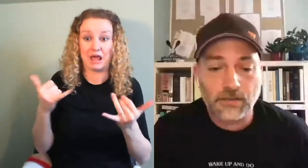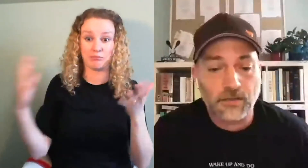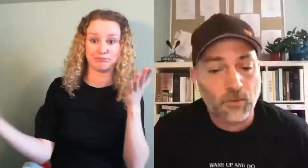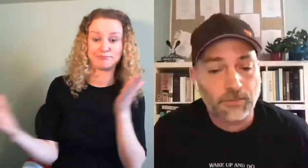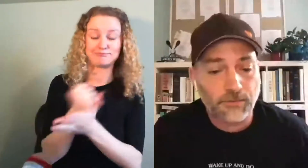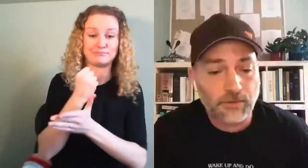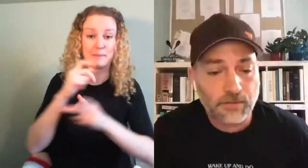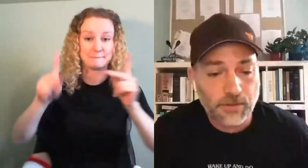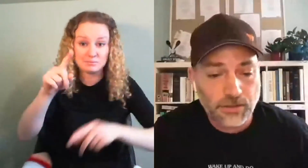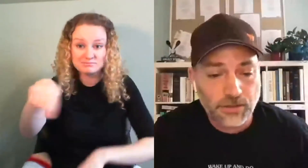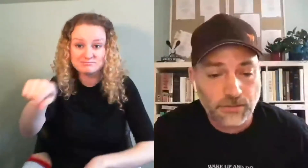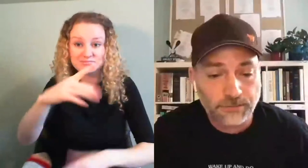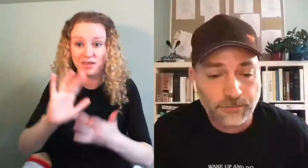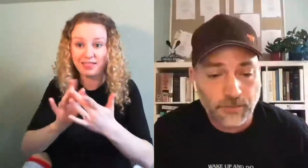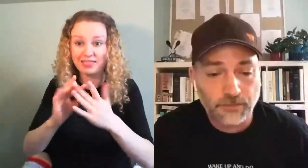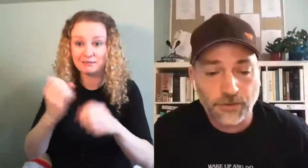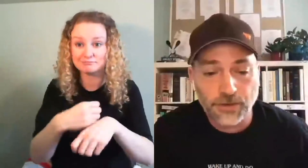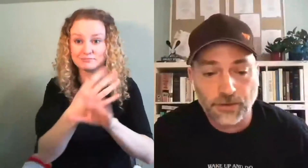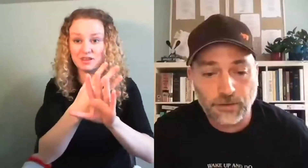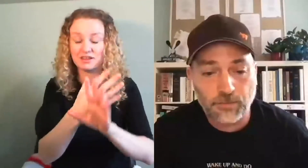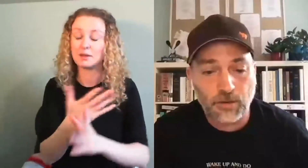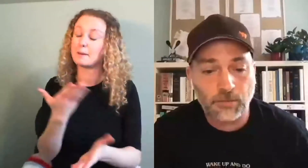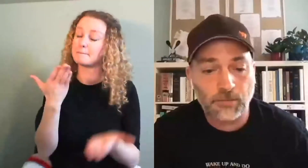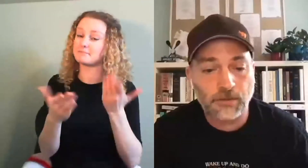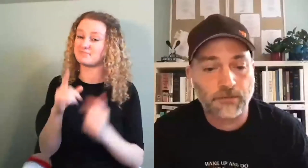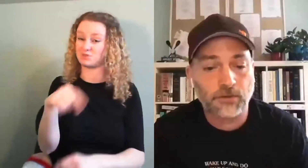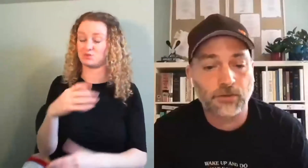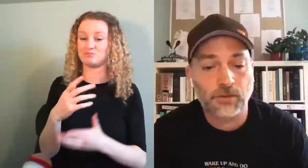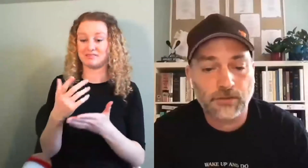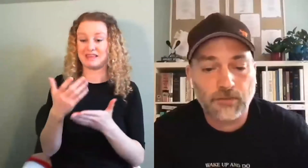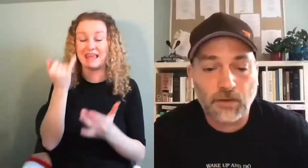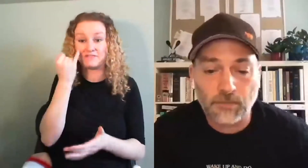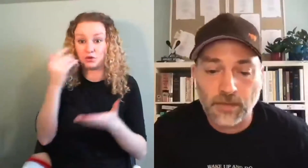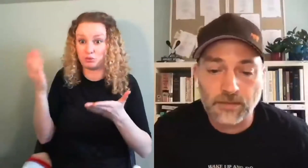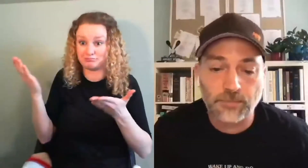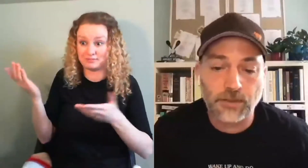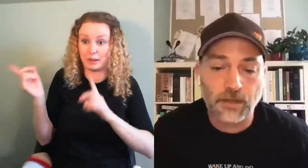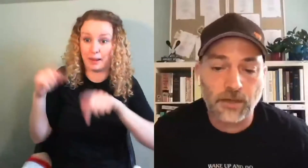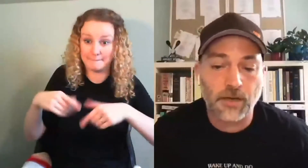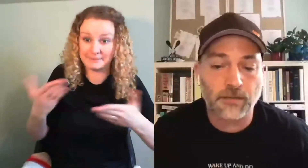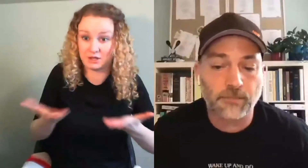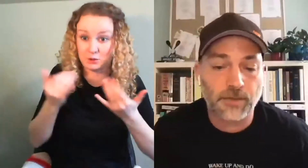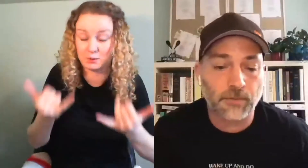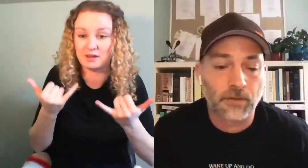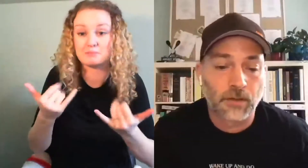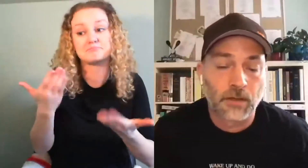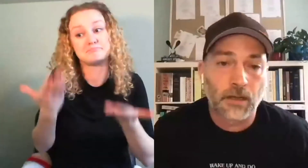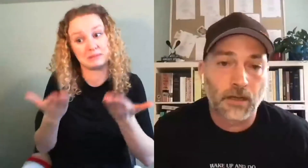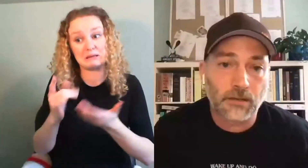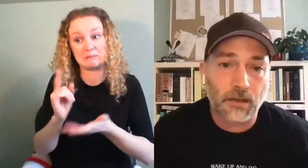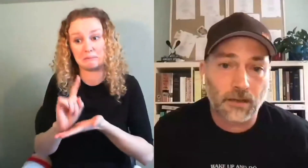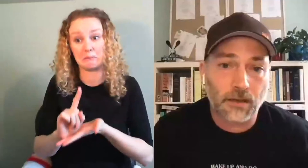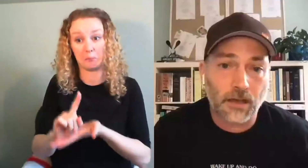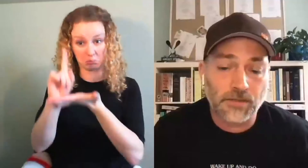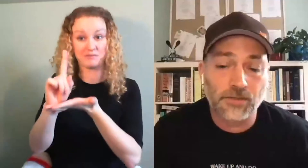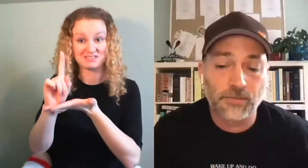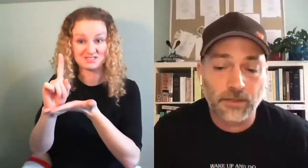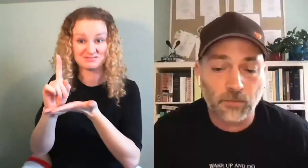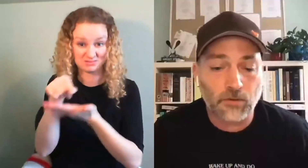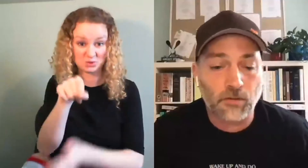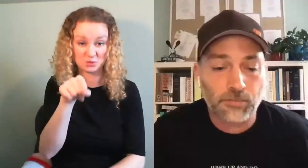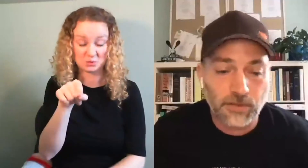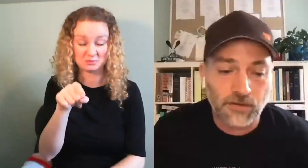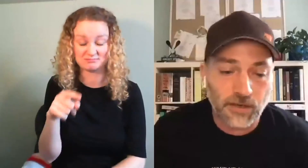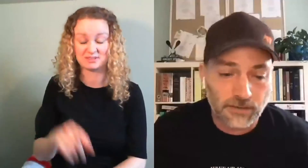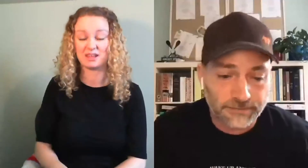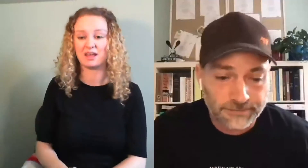probably in a somewhat privileged position. If you're here, you're probably virtually surrounded by some pretty like-minded people, and that I'm assuming that